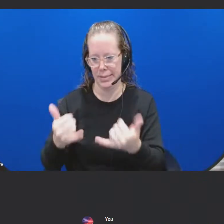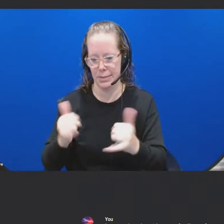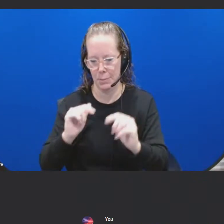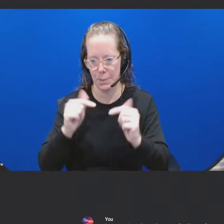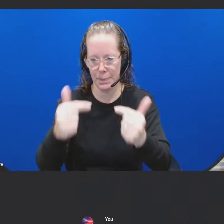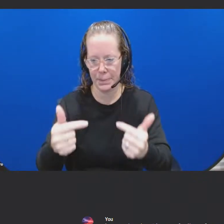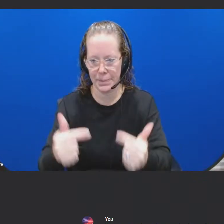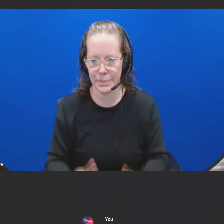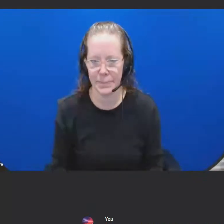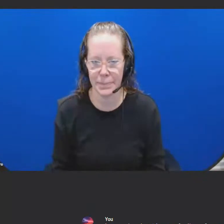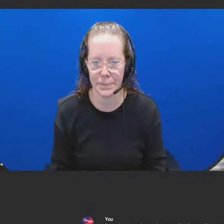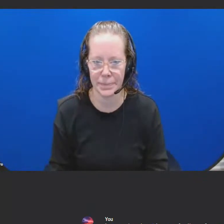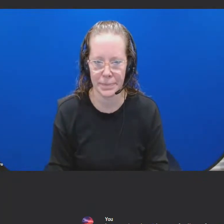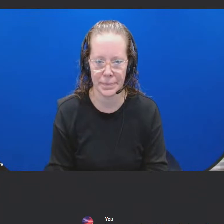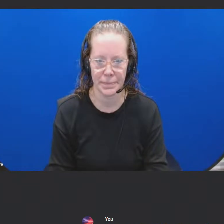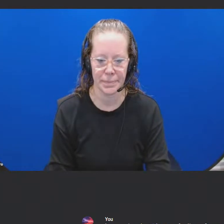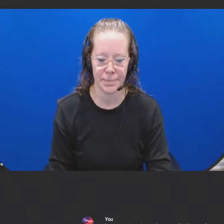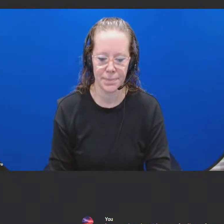Is there anybody home?